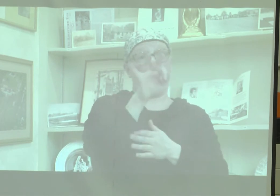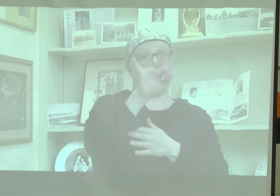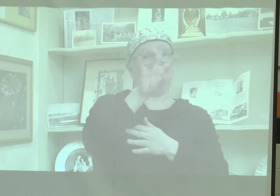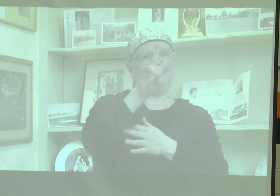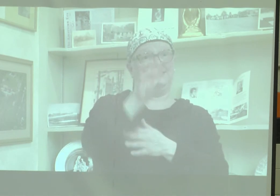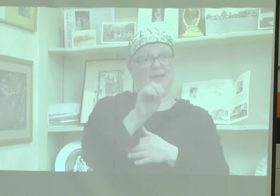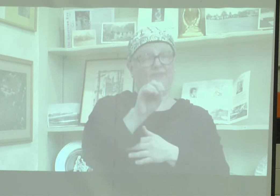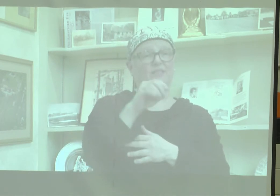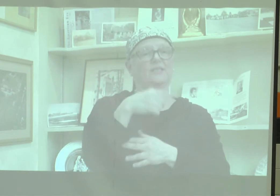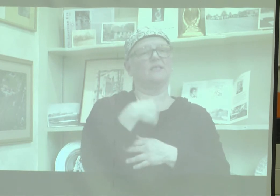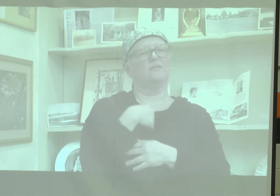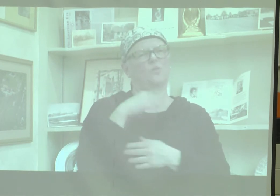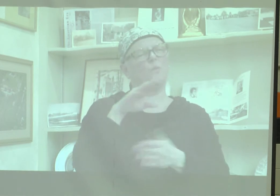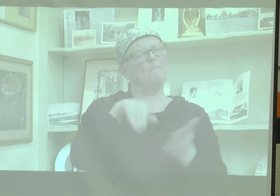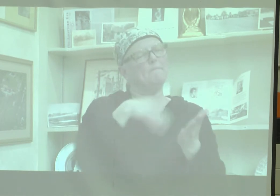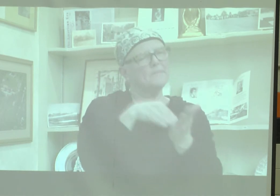my time, which was 1970,